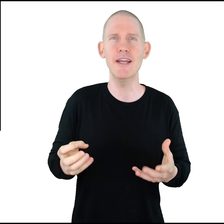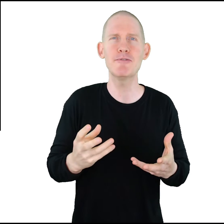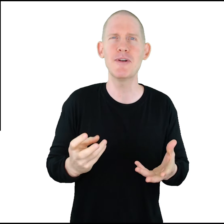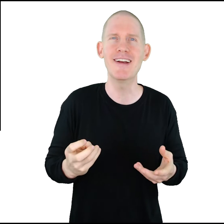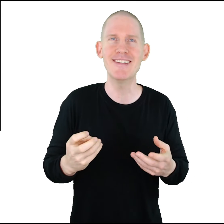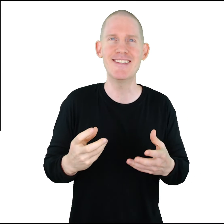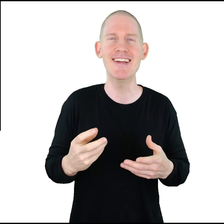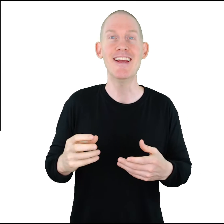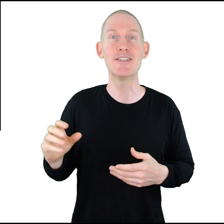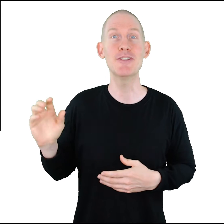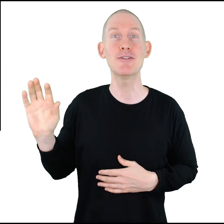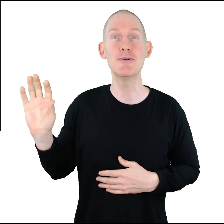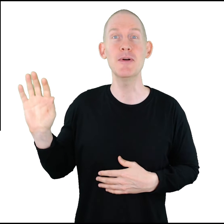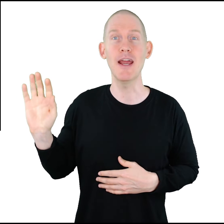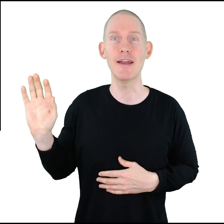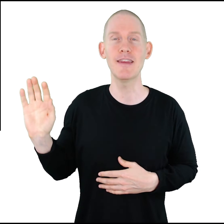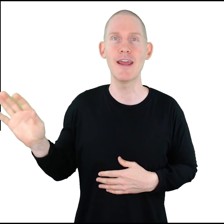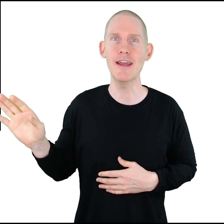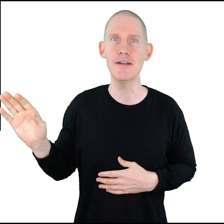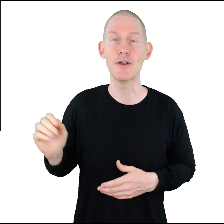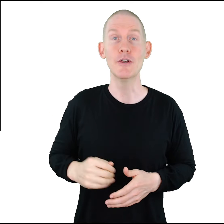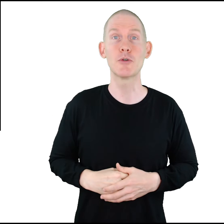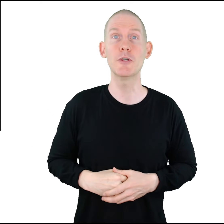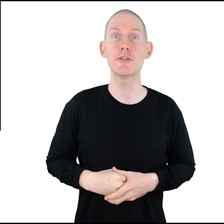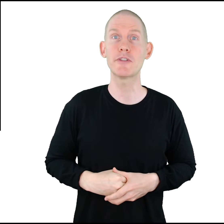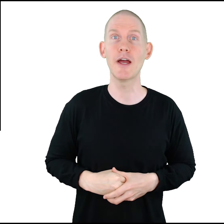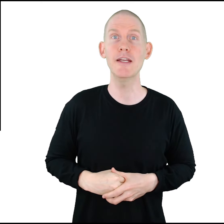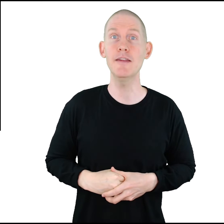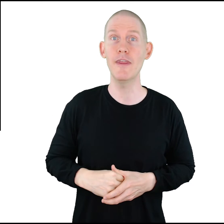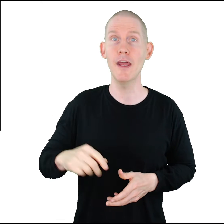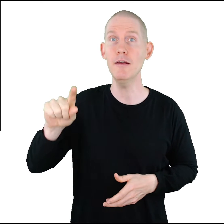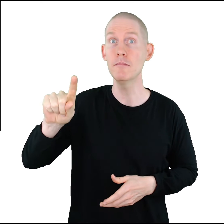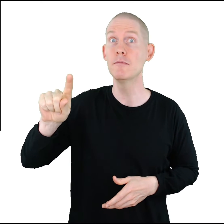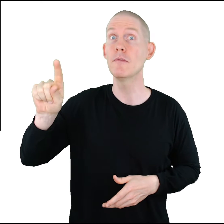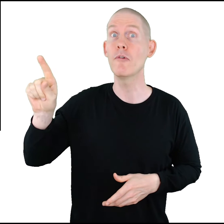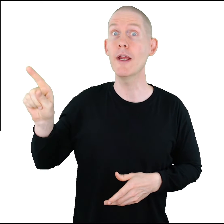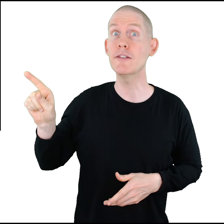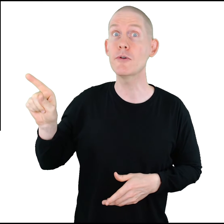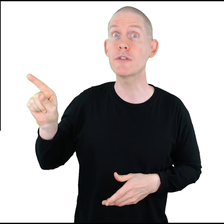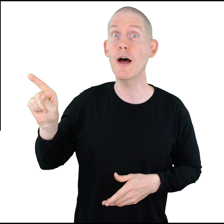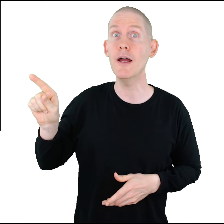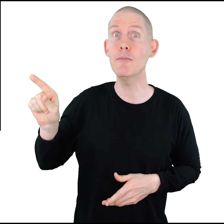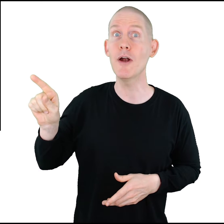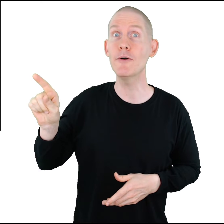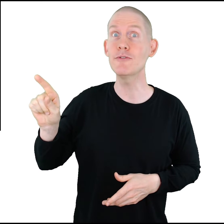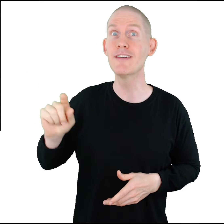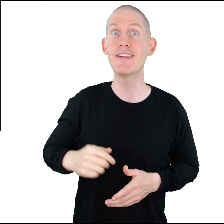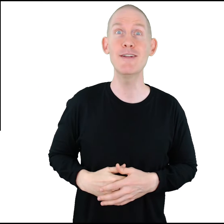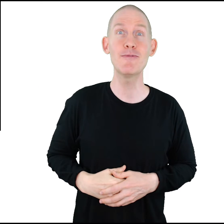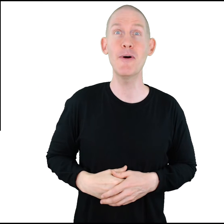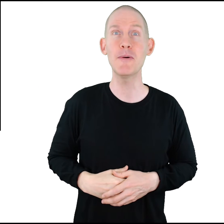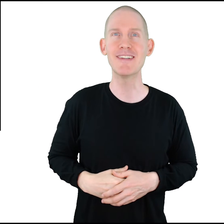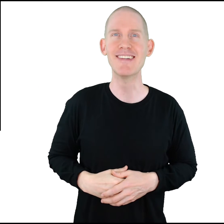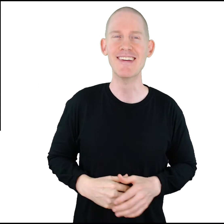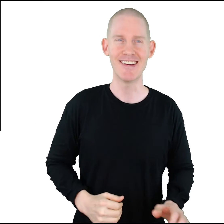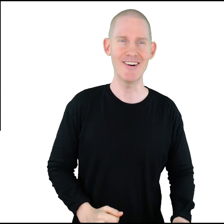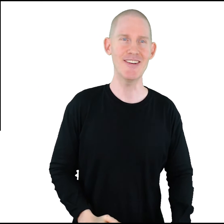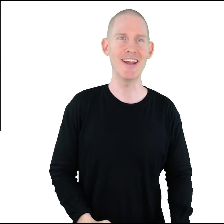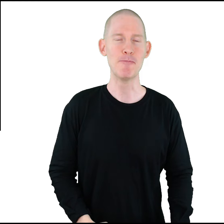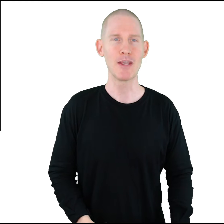your energy to just do it at the end. So when you're signing they, raise those eyebrows, lean forward. Okay, let's